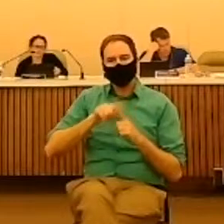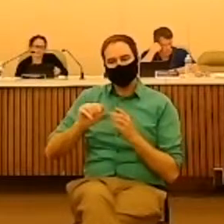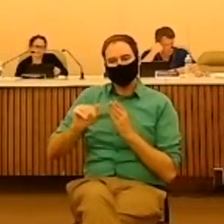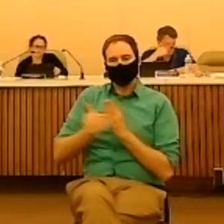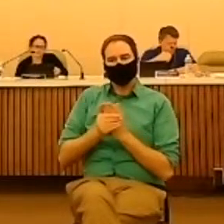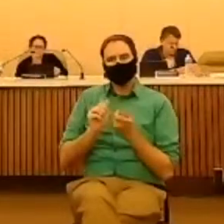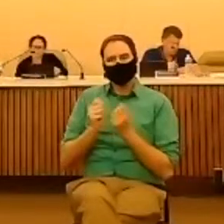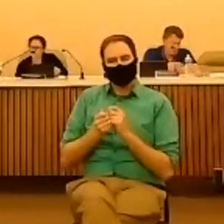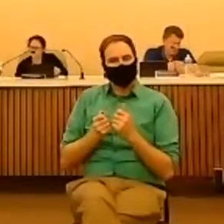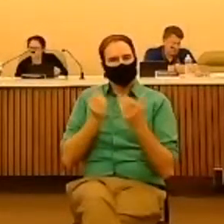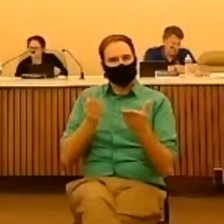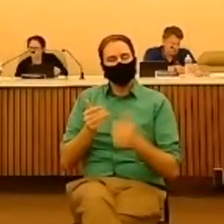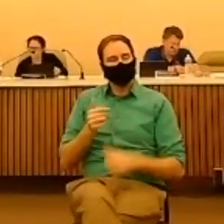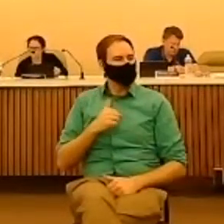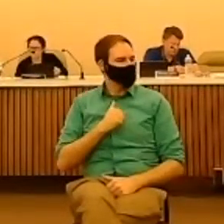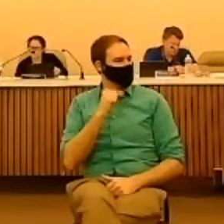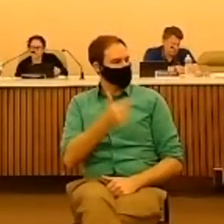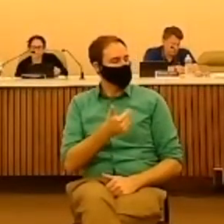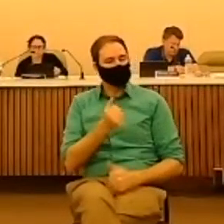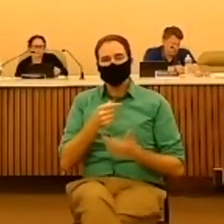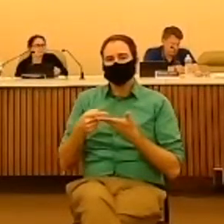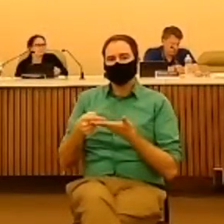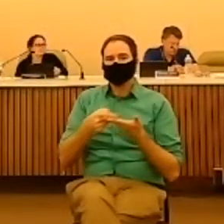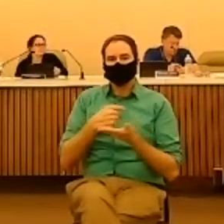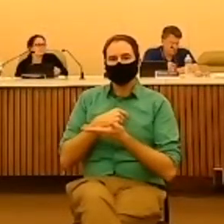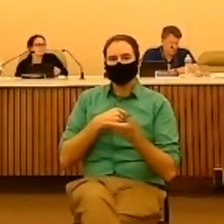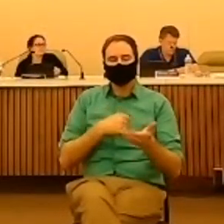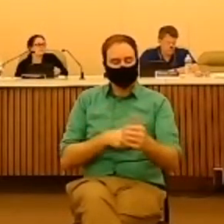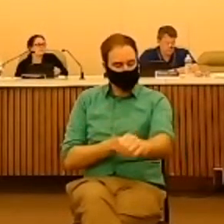Second. Any discussion?